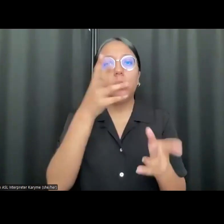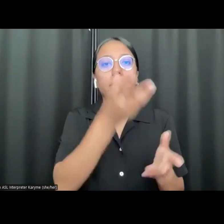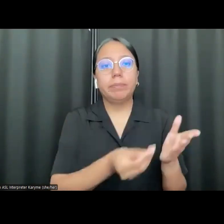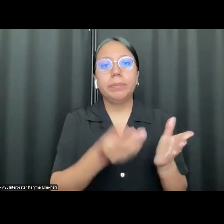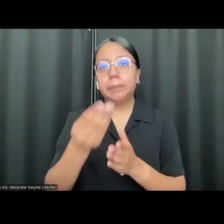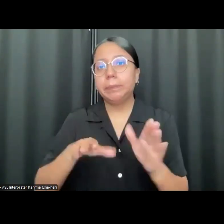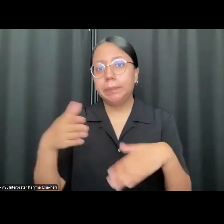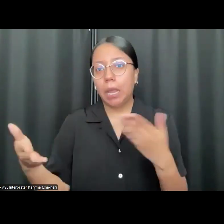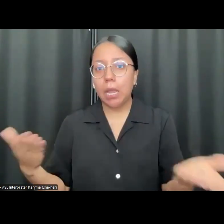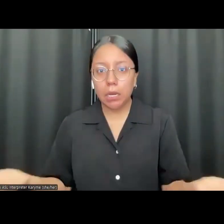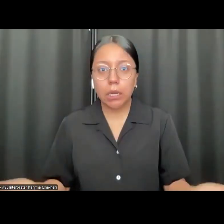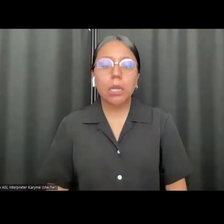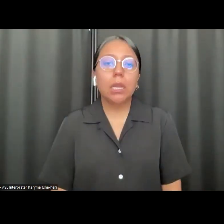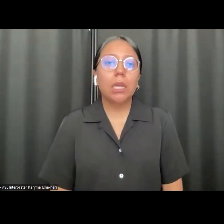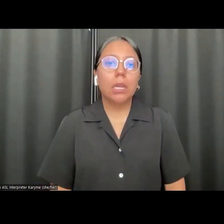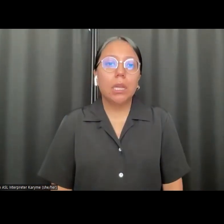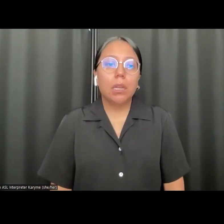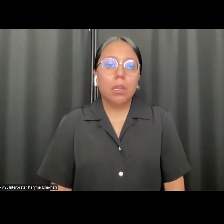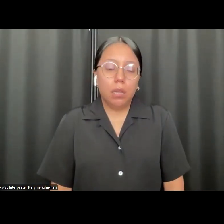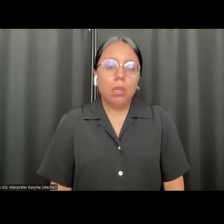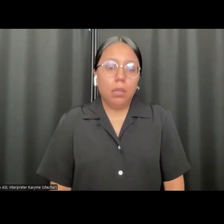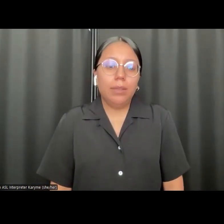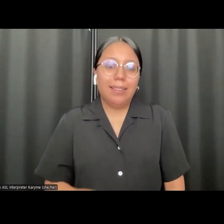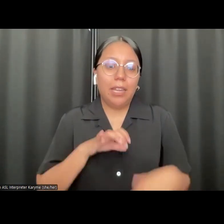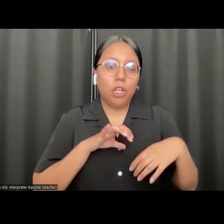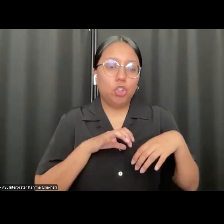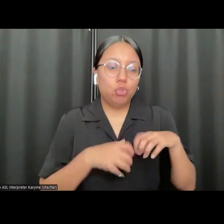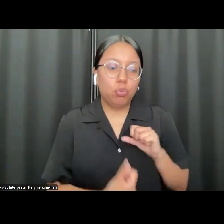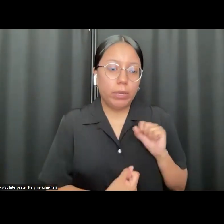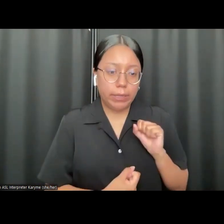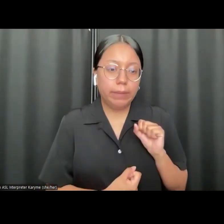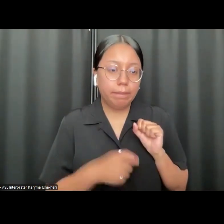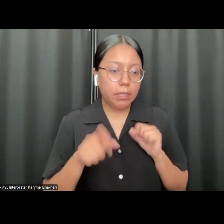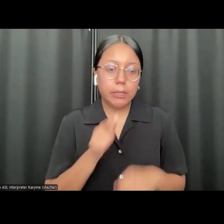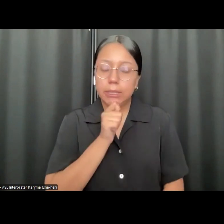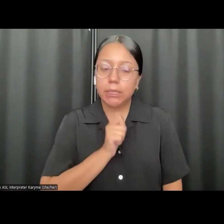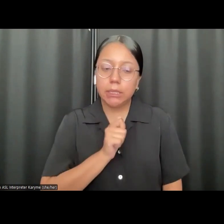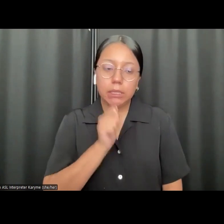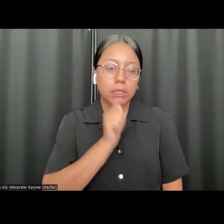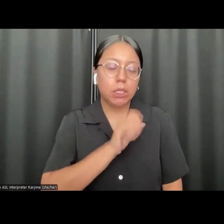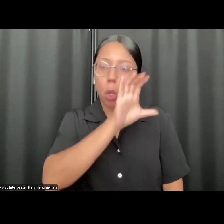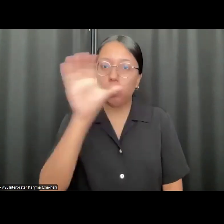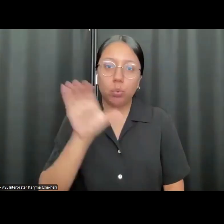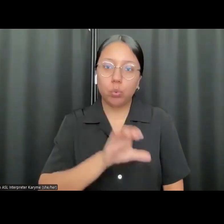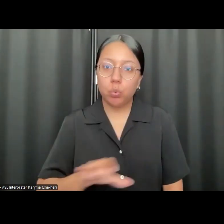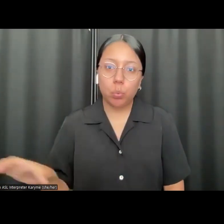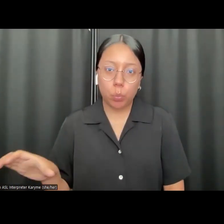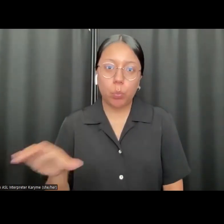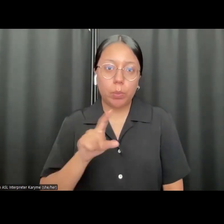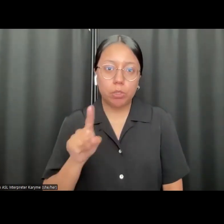lot of that grief we had to weather on Zoom alone, like with virtual community that is